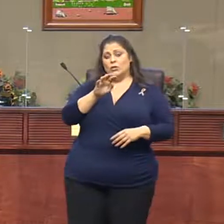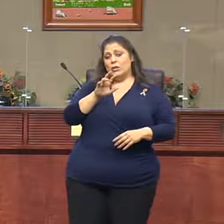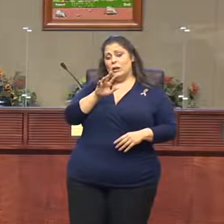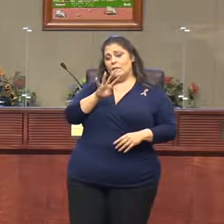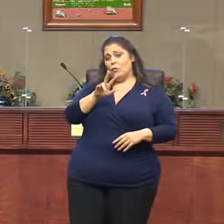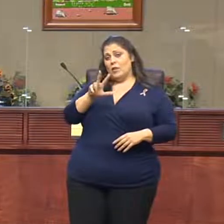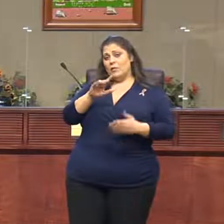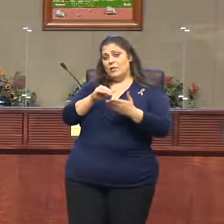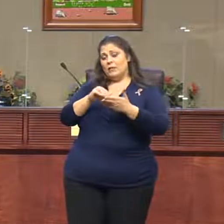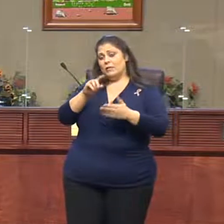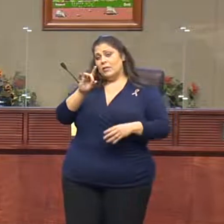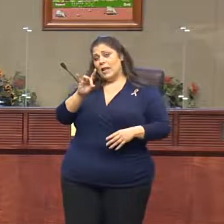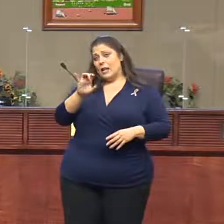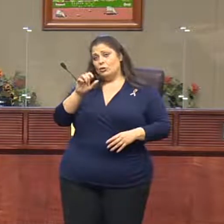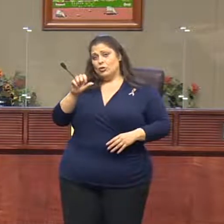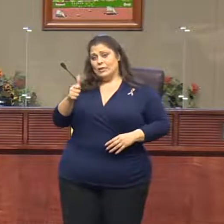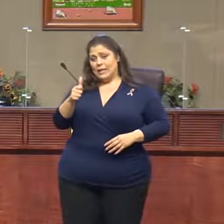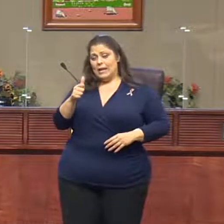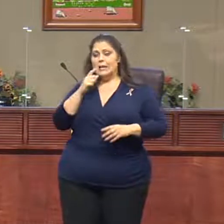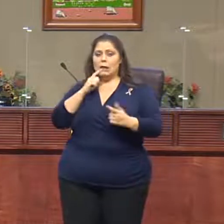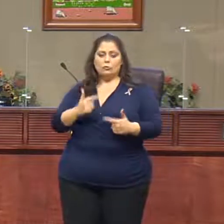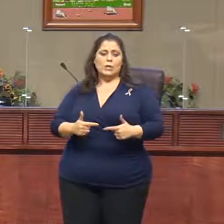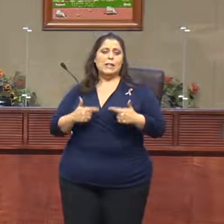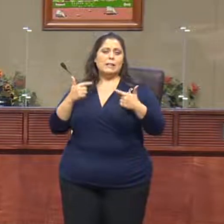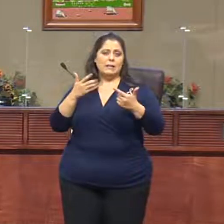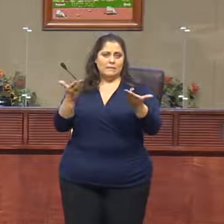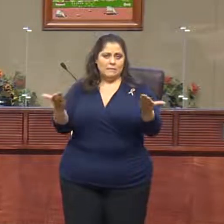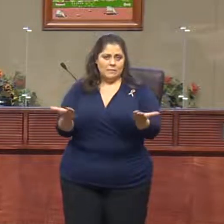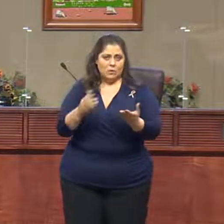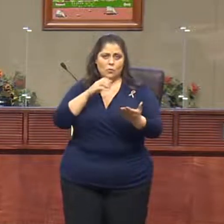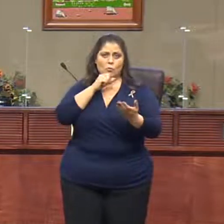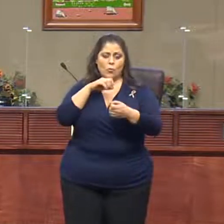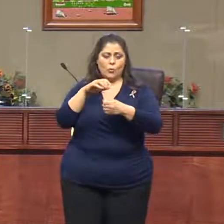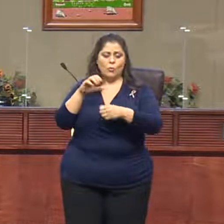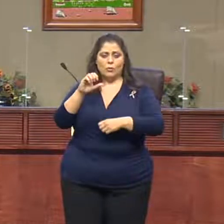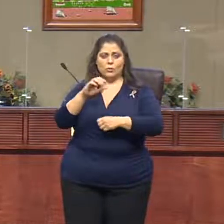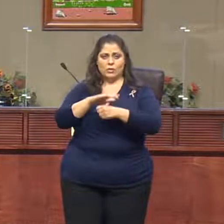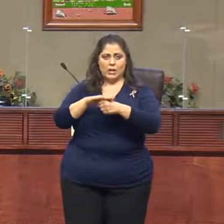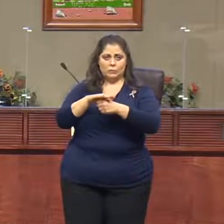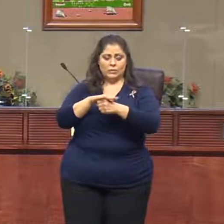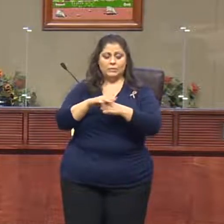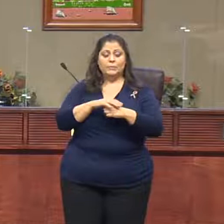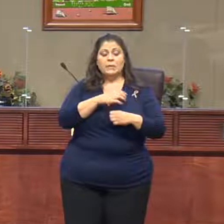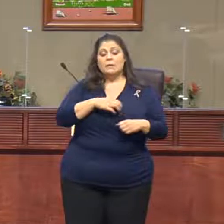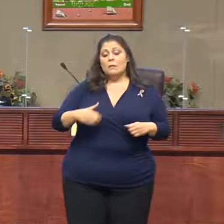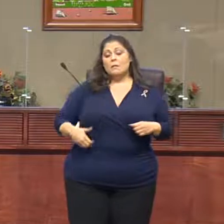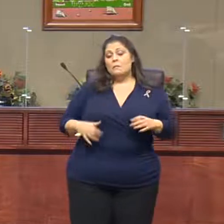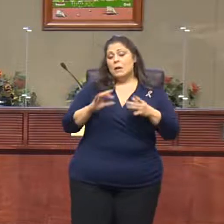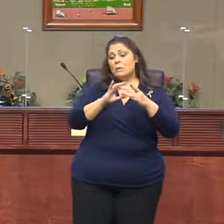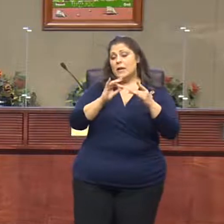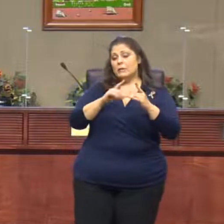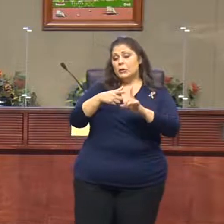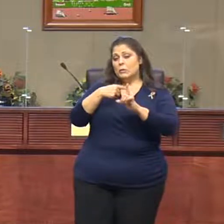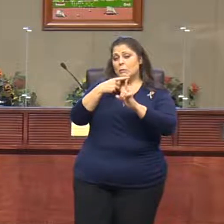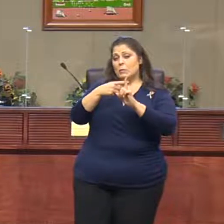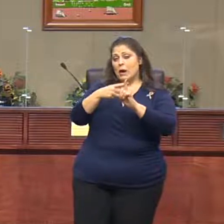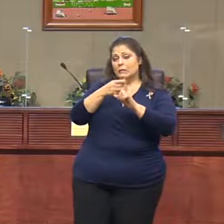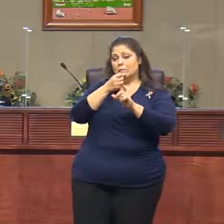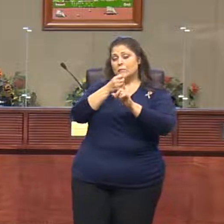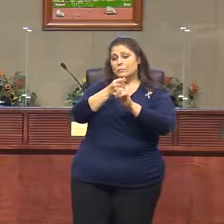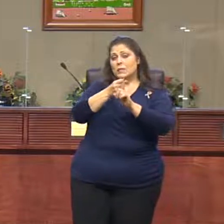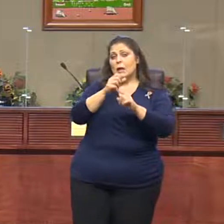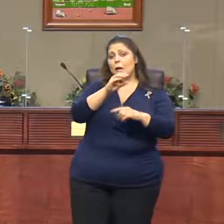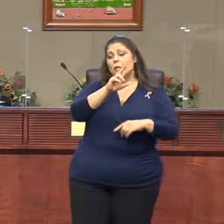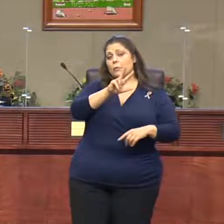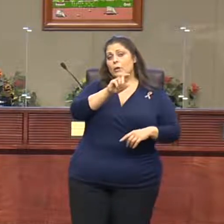143,110 are residents of our county. The mayor also mentioned that our positive rate is at 3.7, the daily,